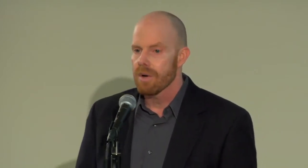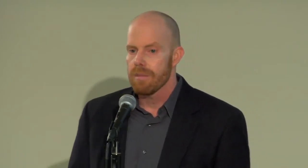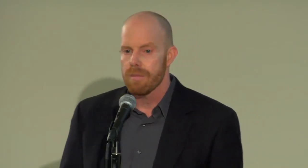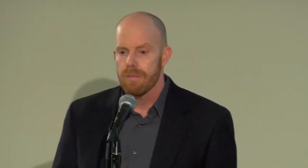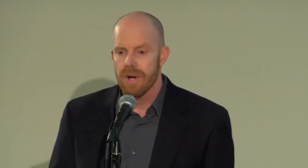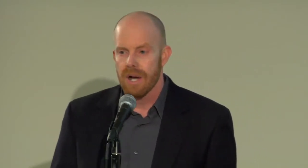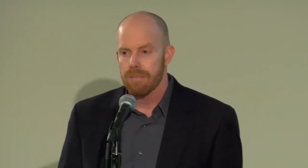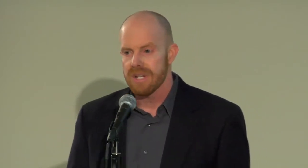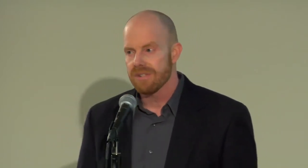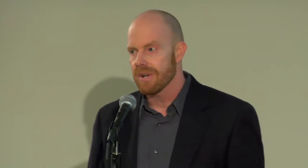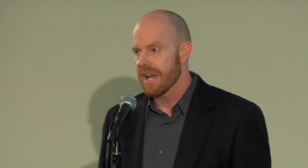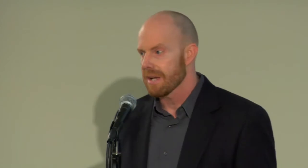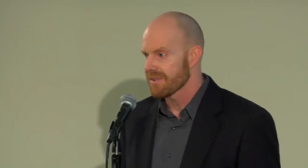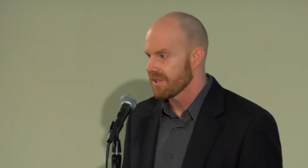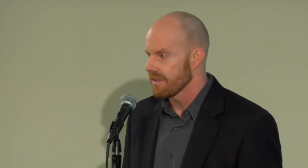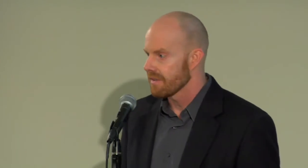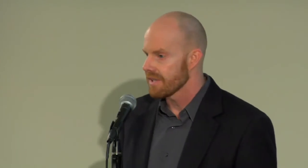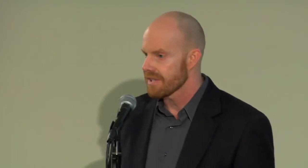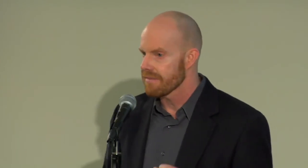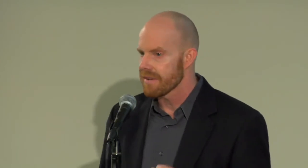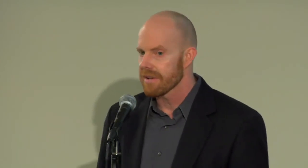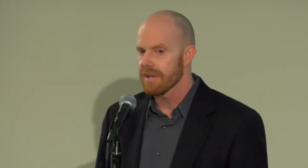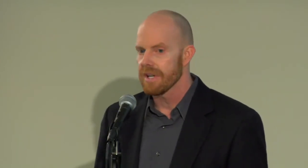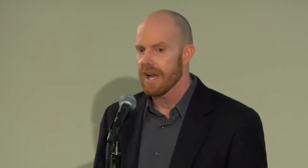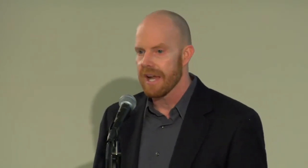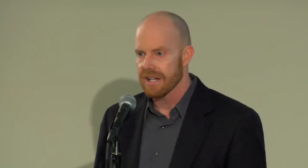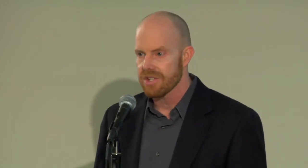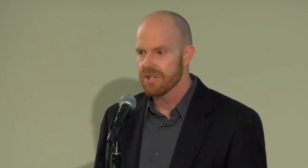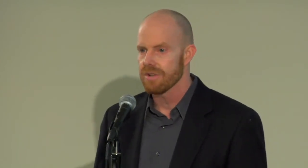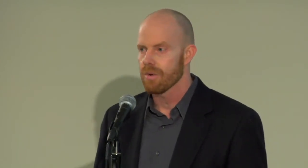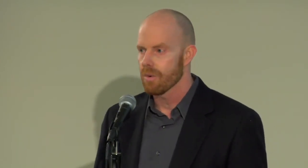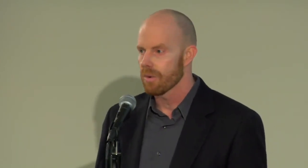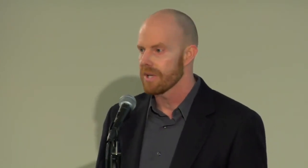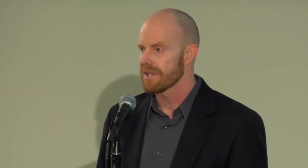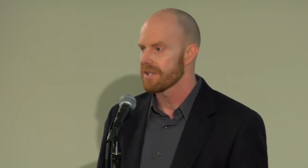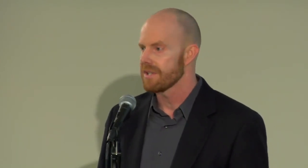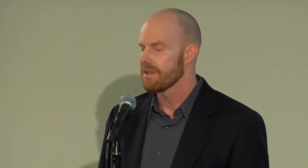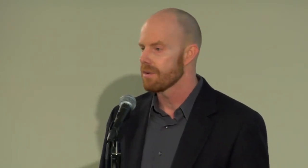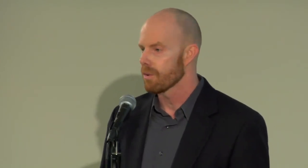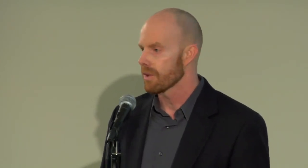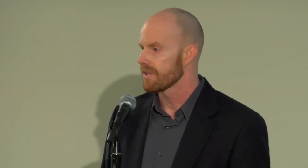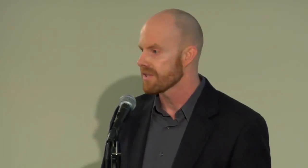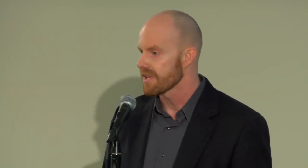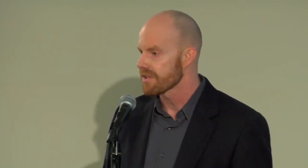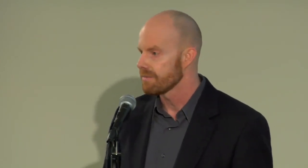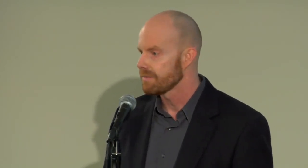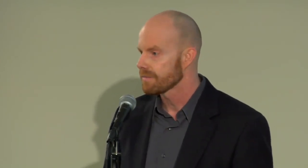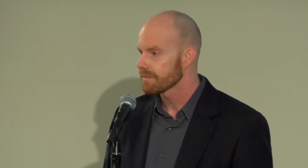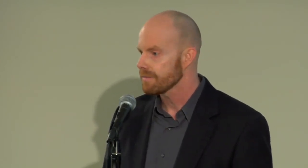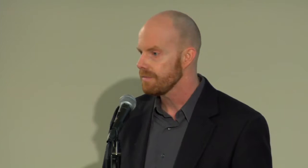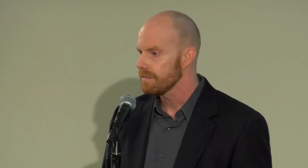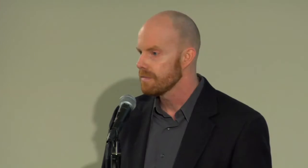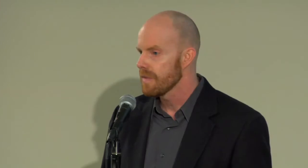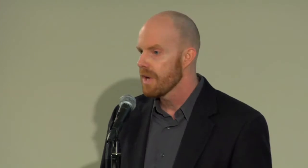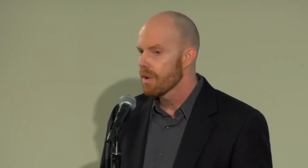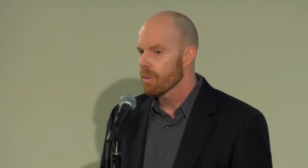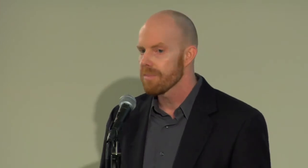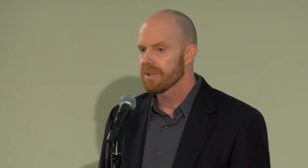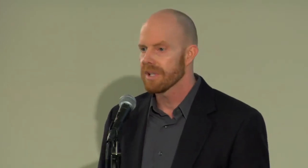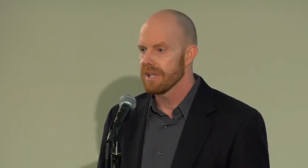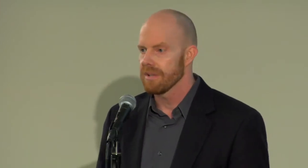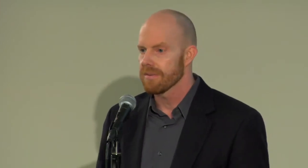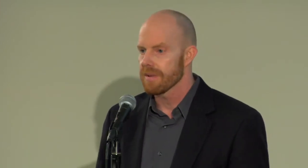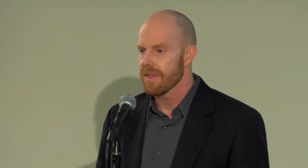Now, Minnesota APSE is a very action-oriented organization.